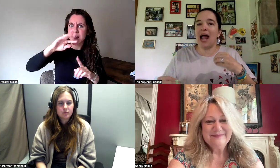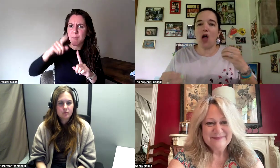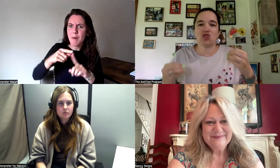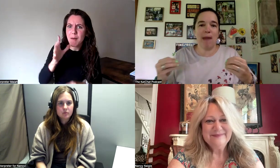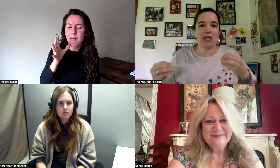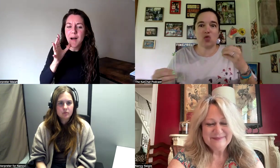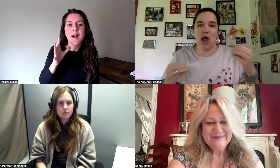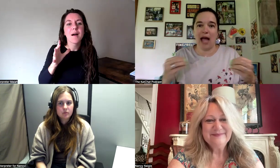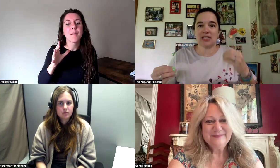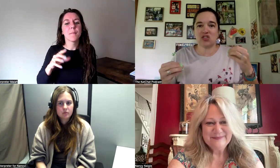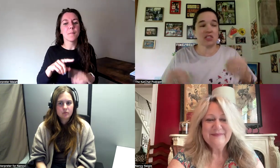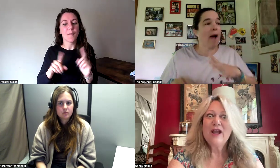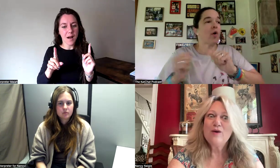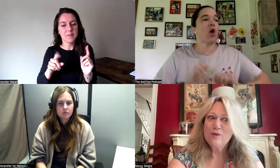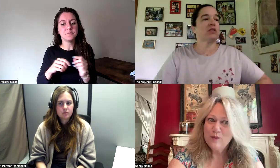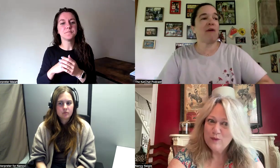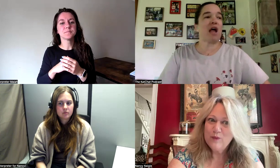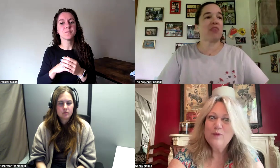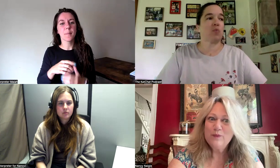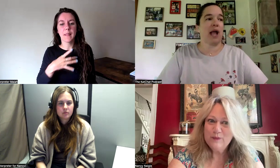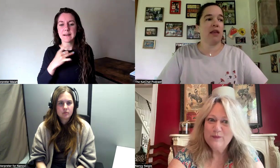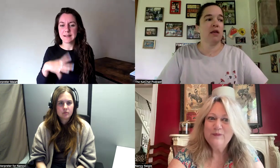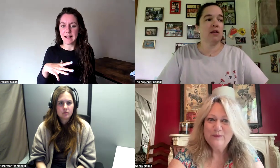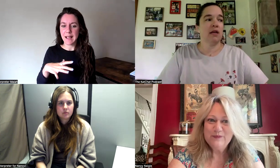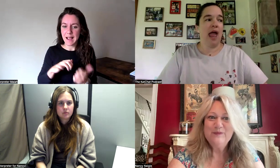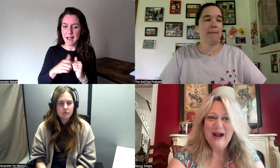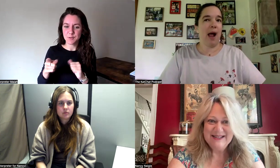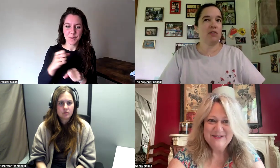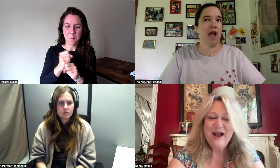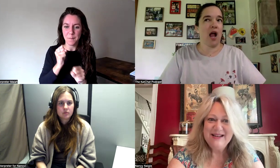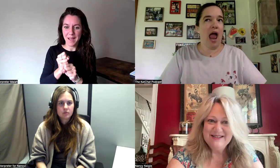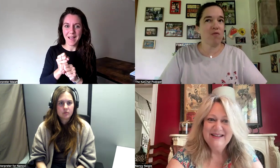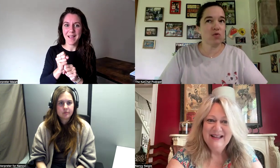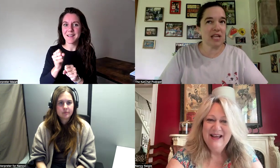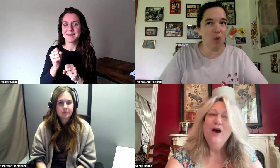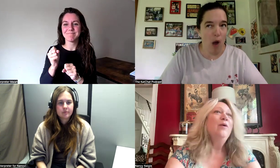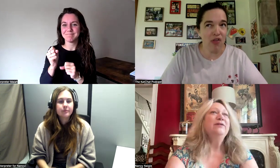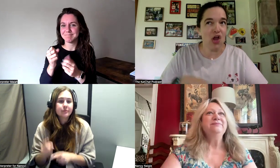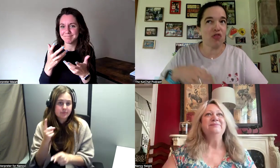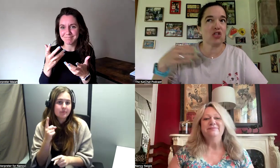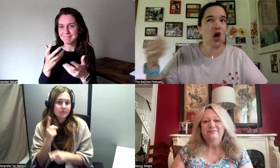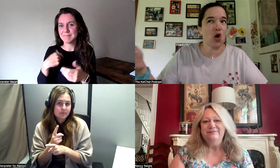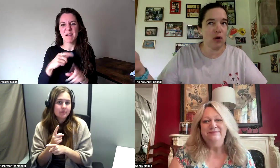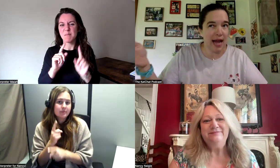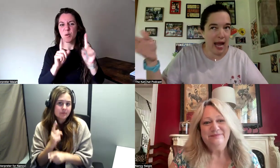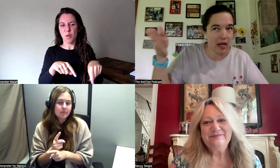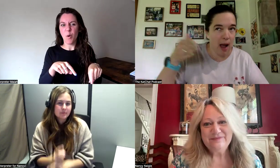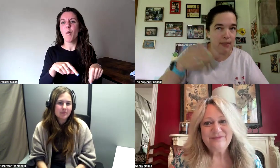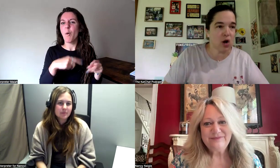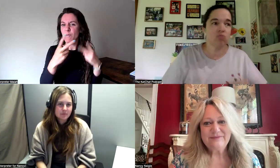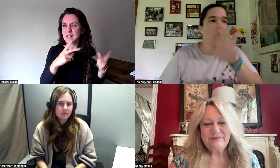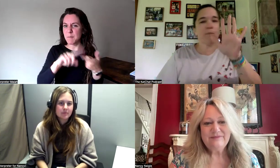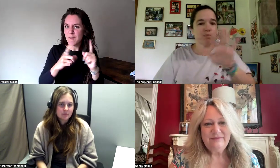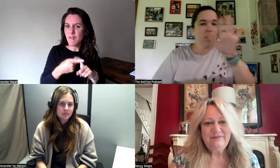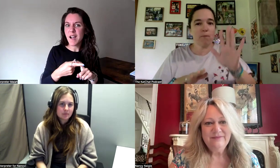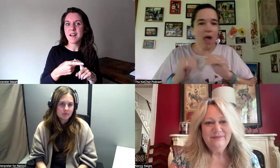doesn't like how she made the rat. I'm gonna go see my friend this weekend. My Right, mother, right. have you seen the weather, the hurricane coming?